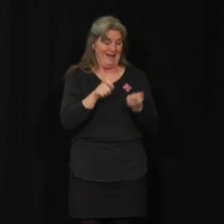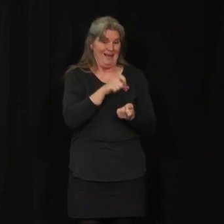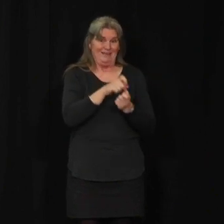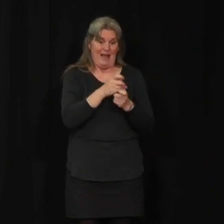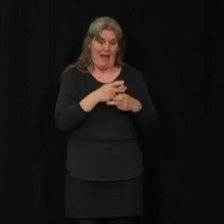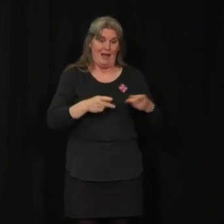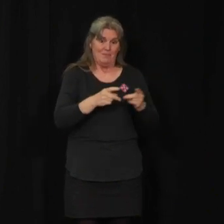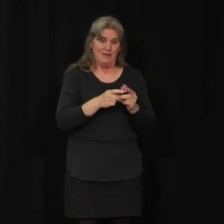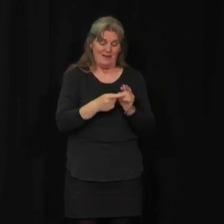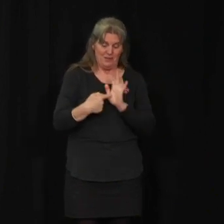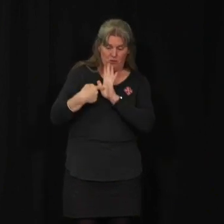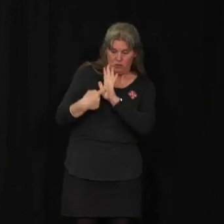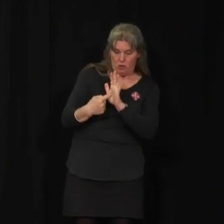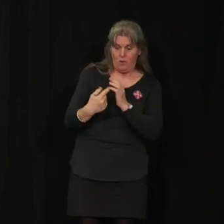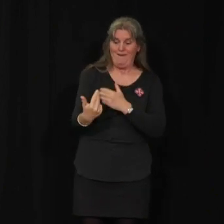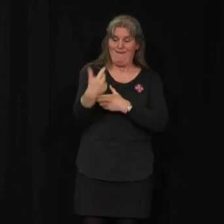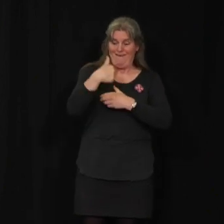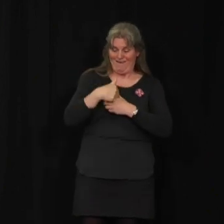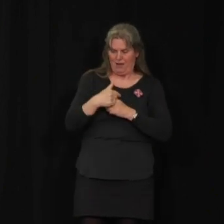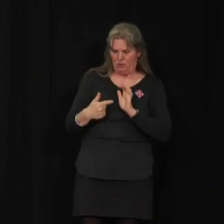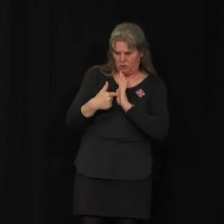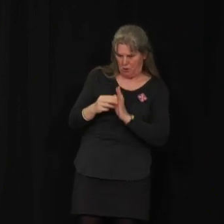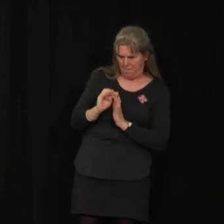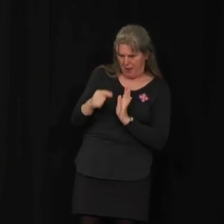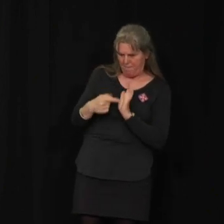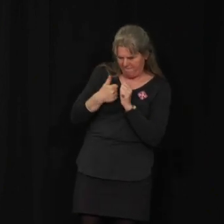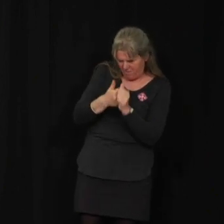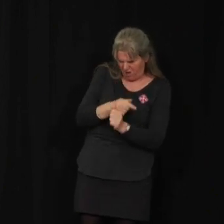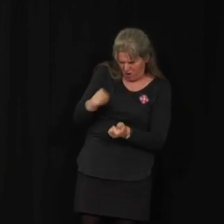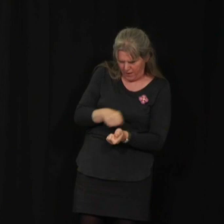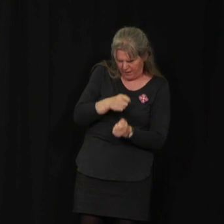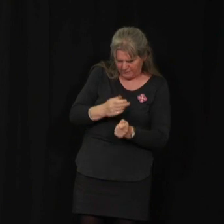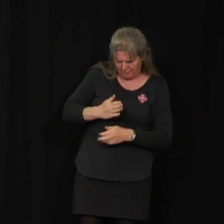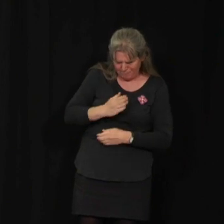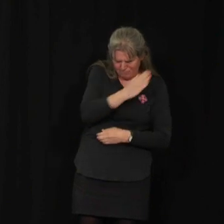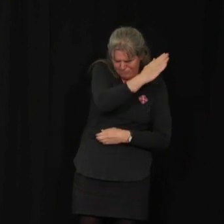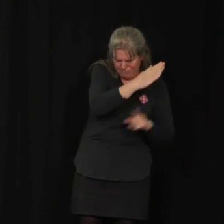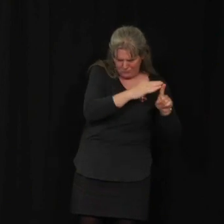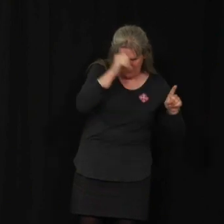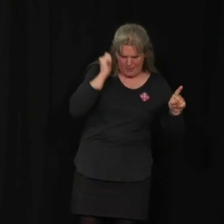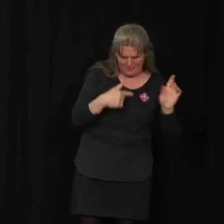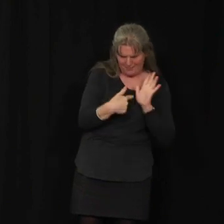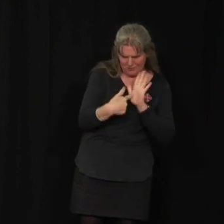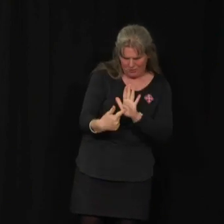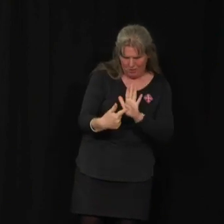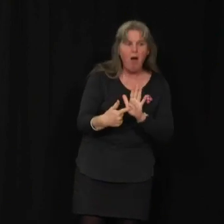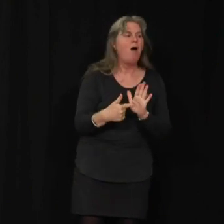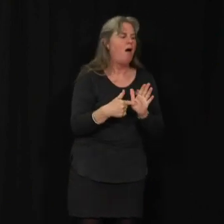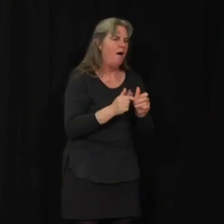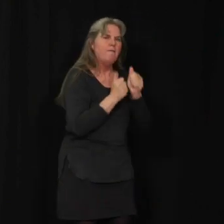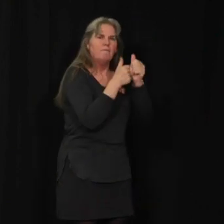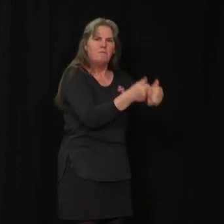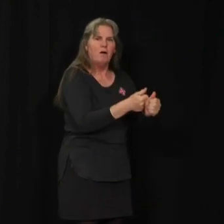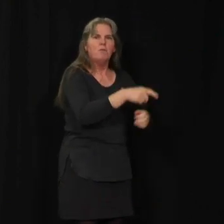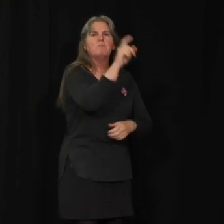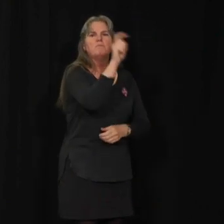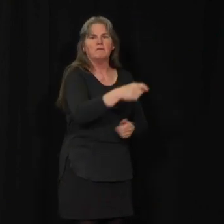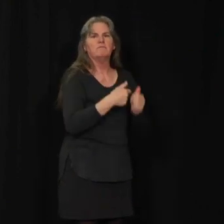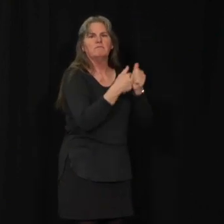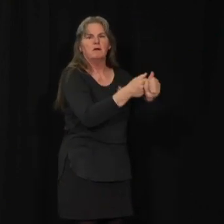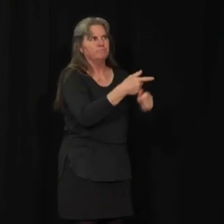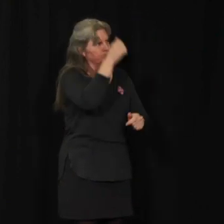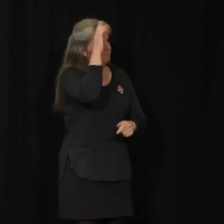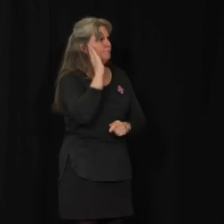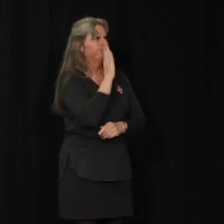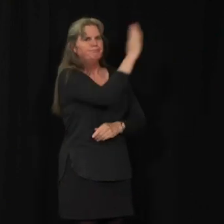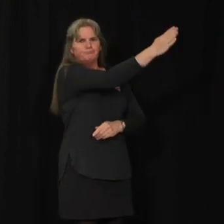is clearly defined, and a map is given to people when they enter Yukon. It identifies the route that they must take traveling through the